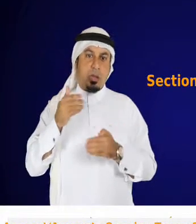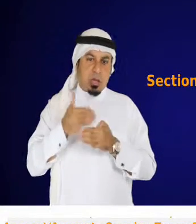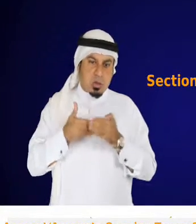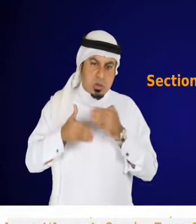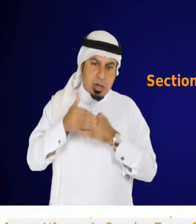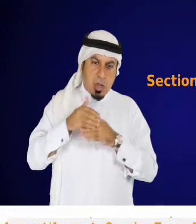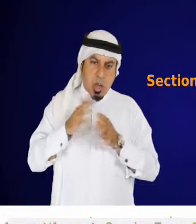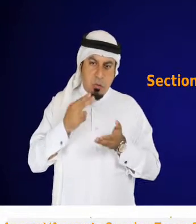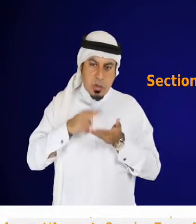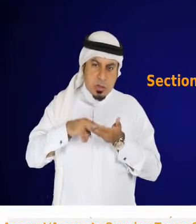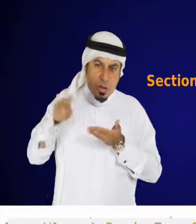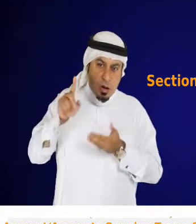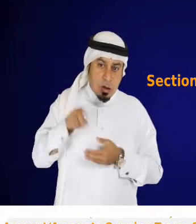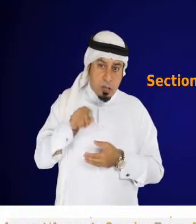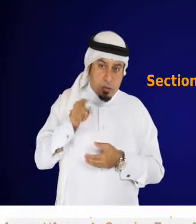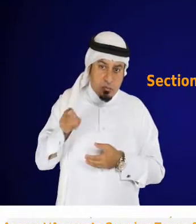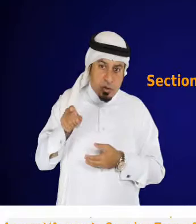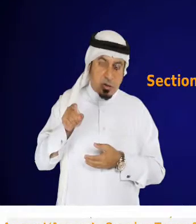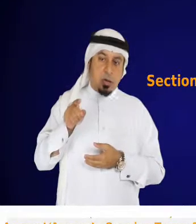distorted by communication or dispatch system.